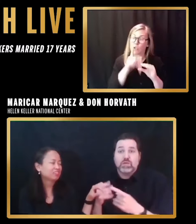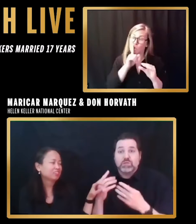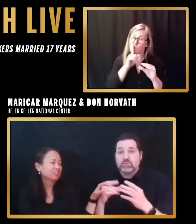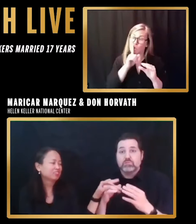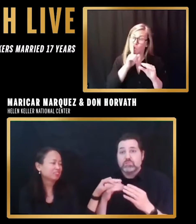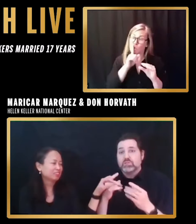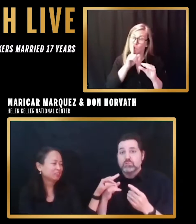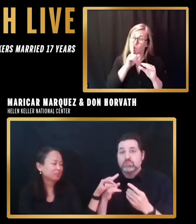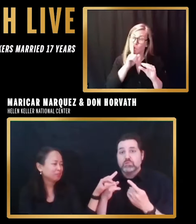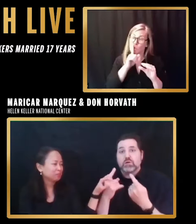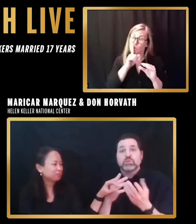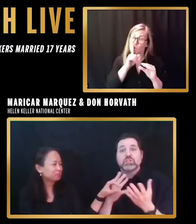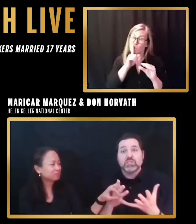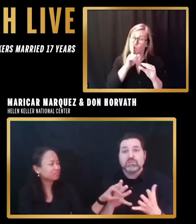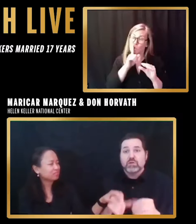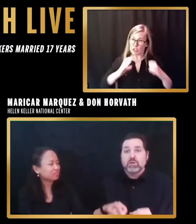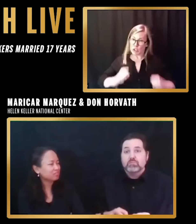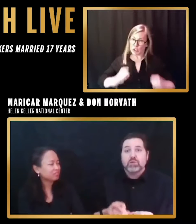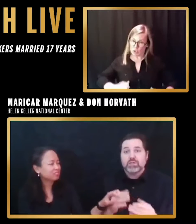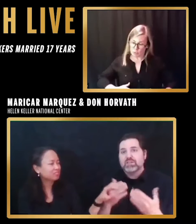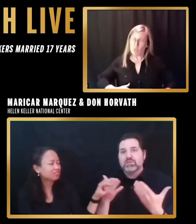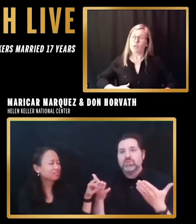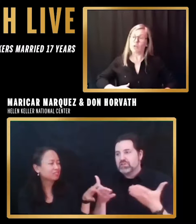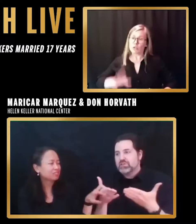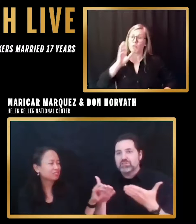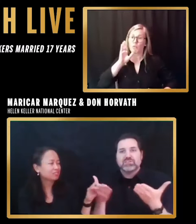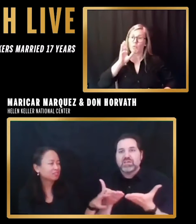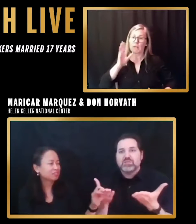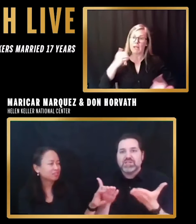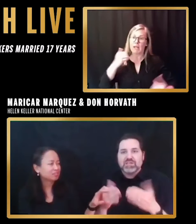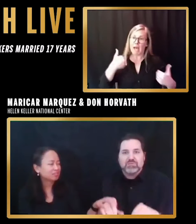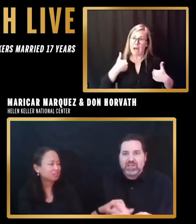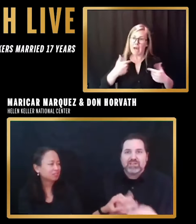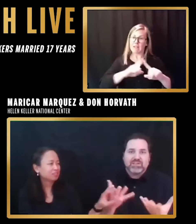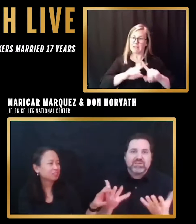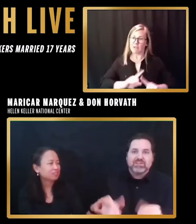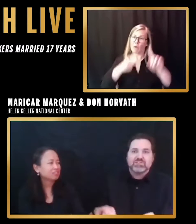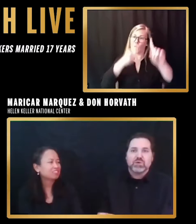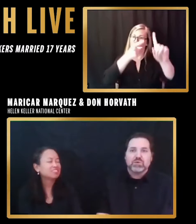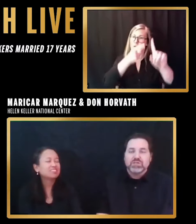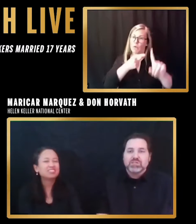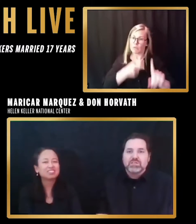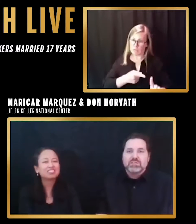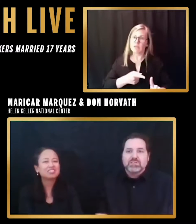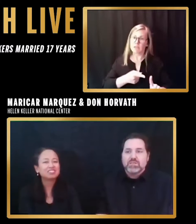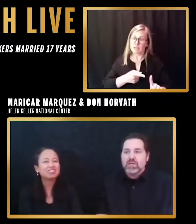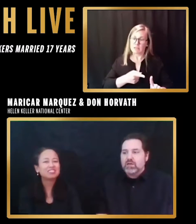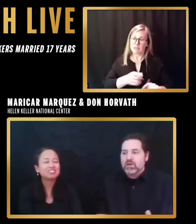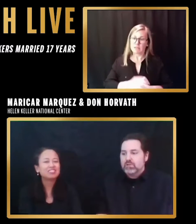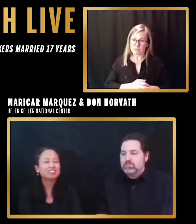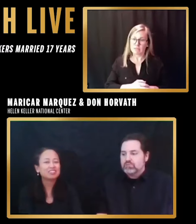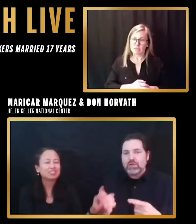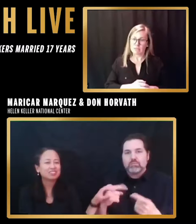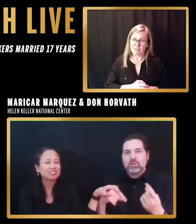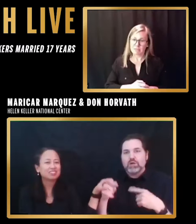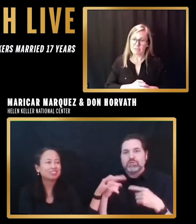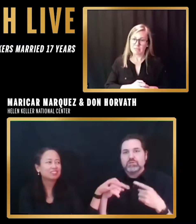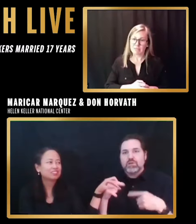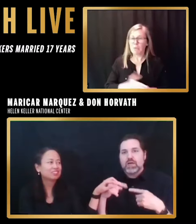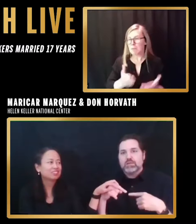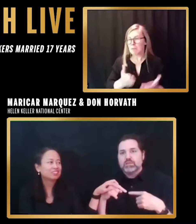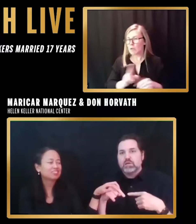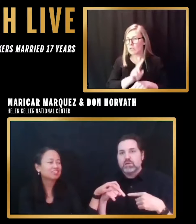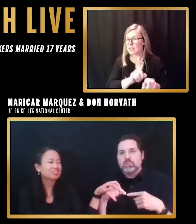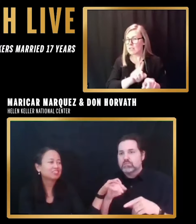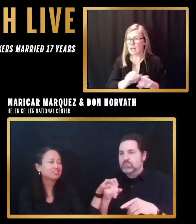goals that we want to achieve, but within the same medium. Like, so yeah, prior to